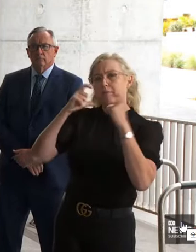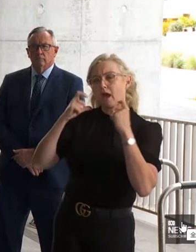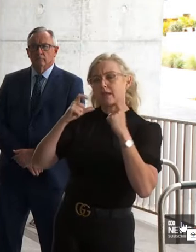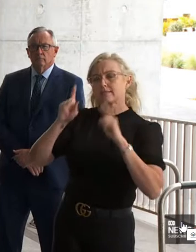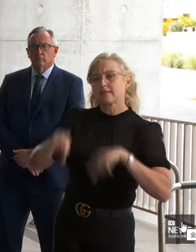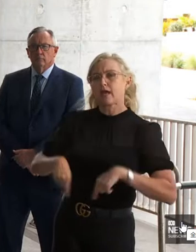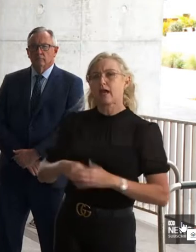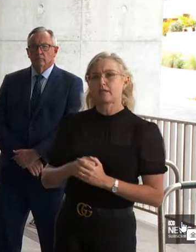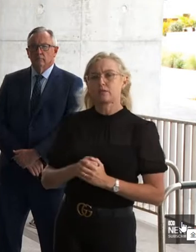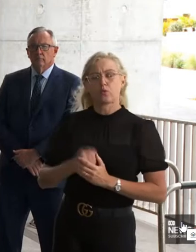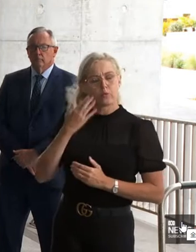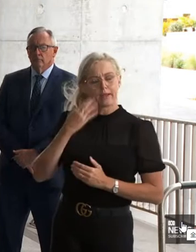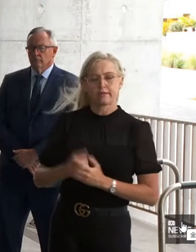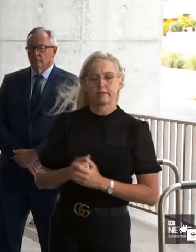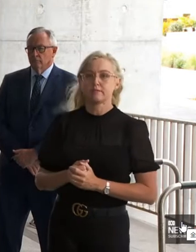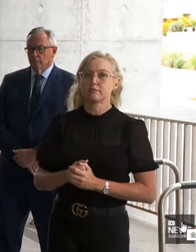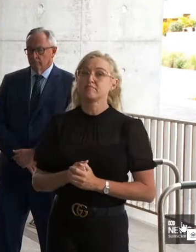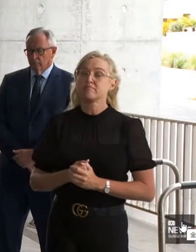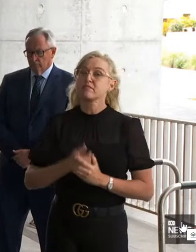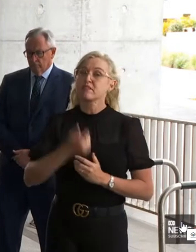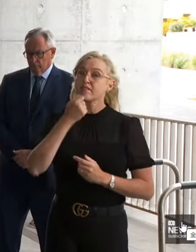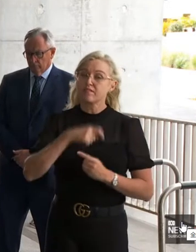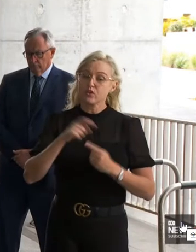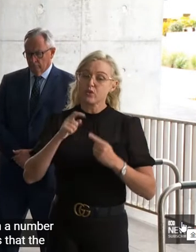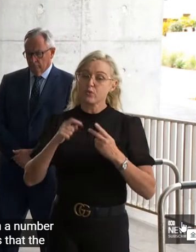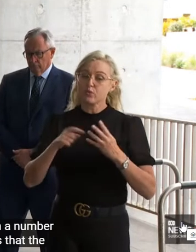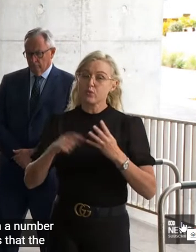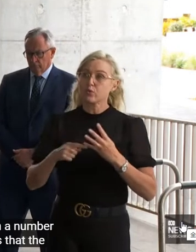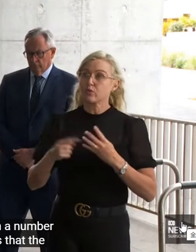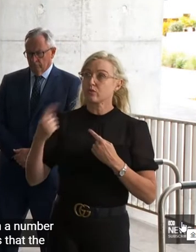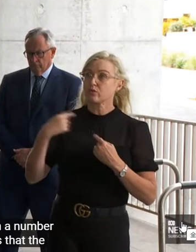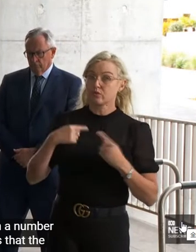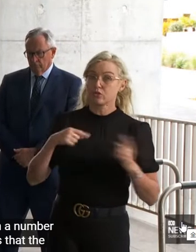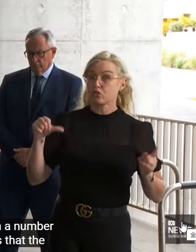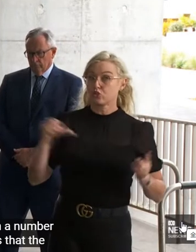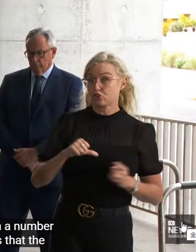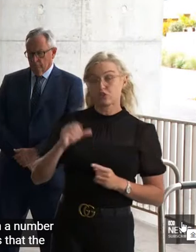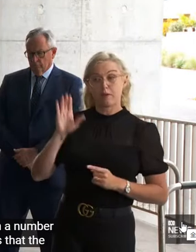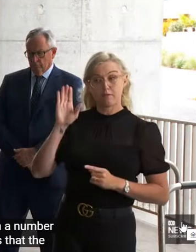number of recommendations that we received from public health, but